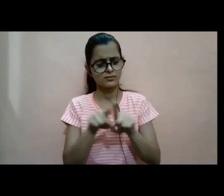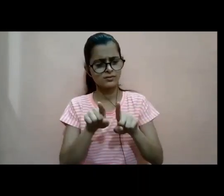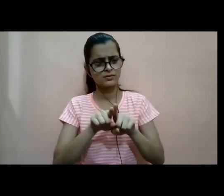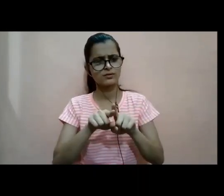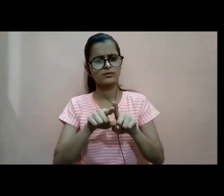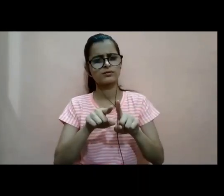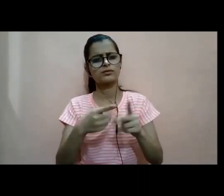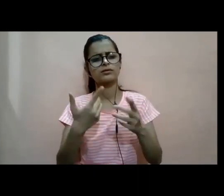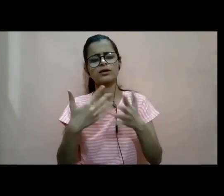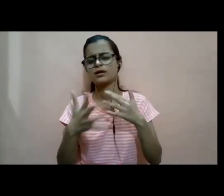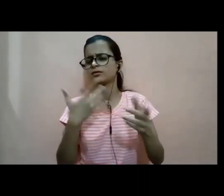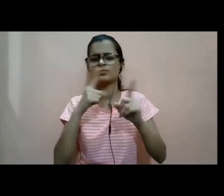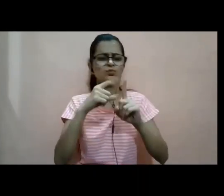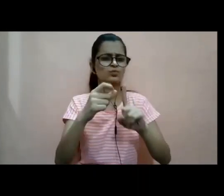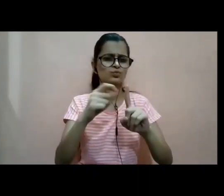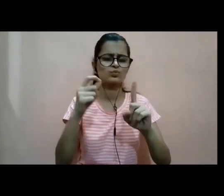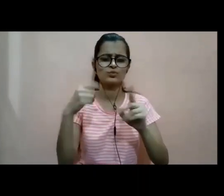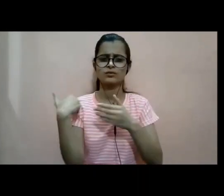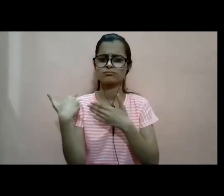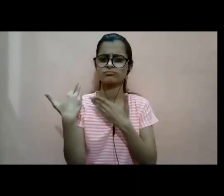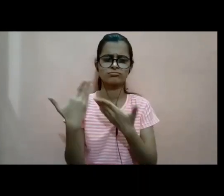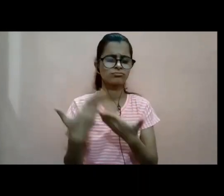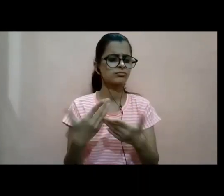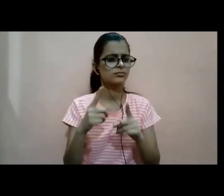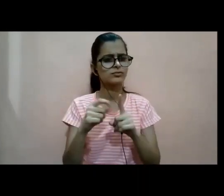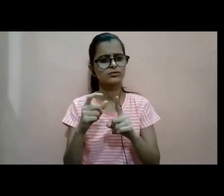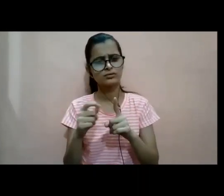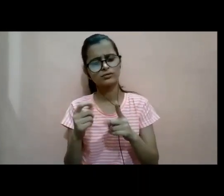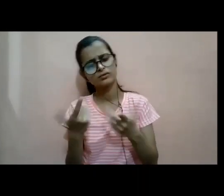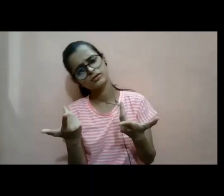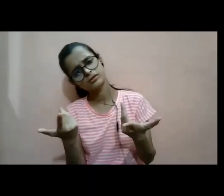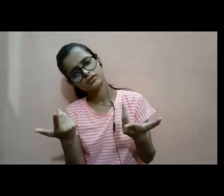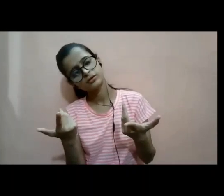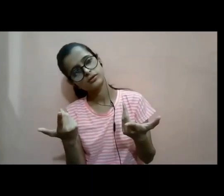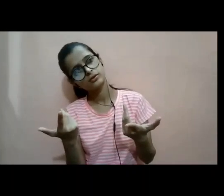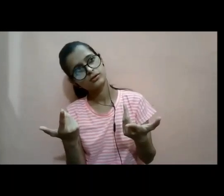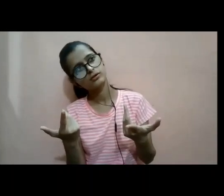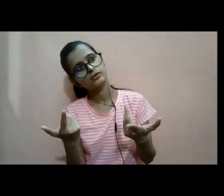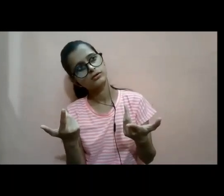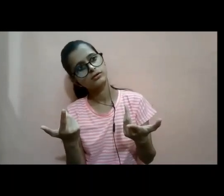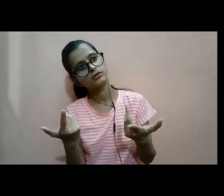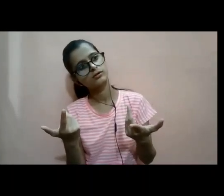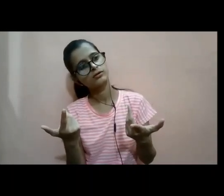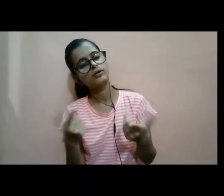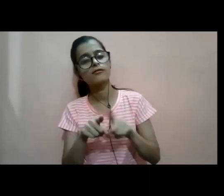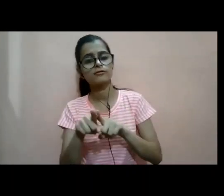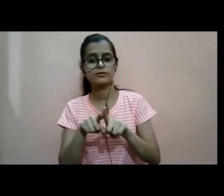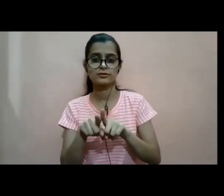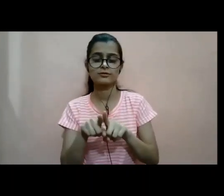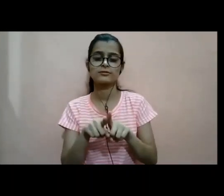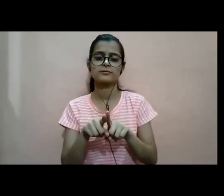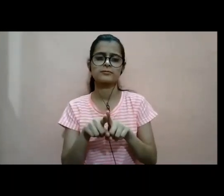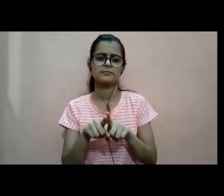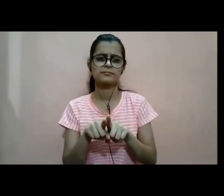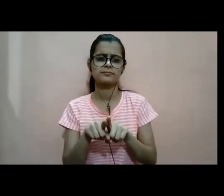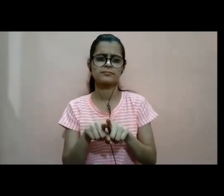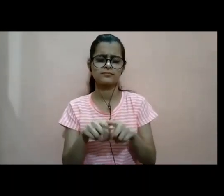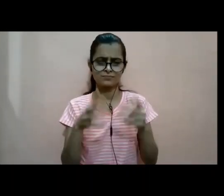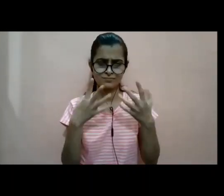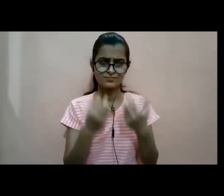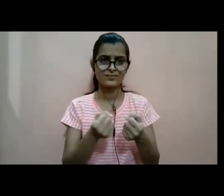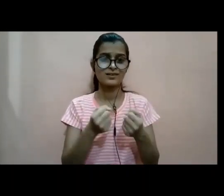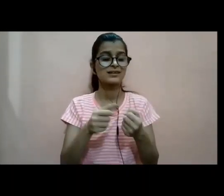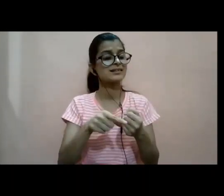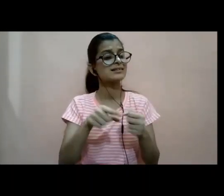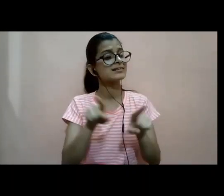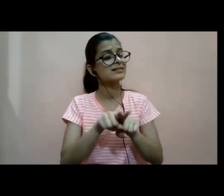road whereby we'd all have to seek therapy and Freud. You know, I'd want to, desire, I think, is something